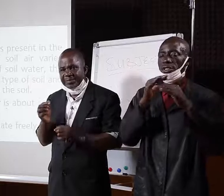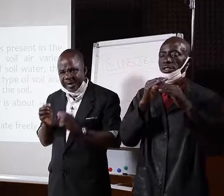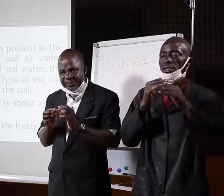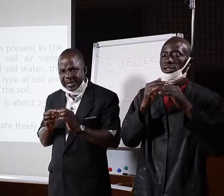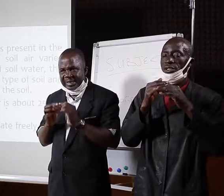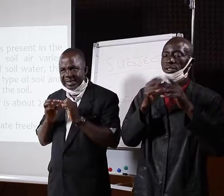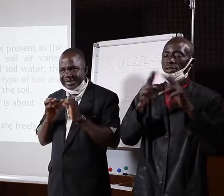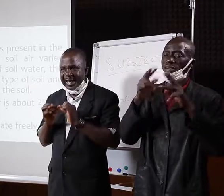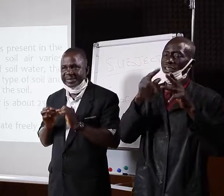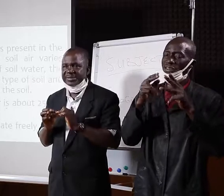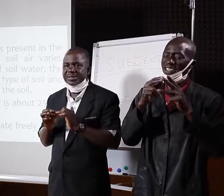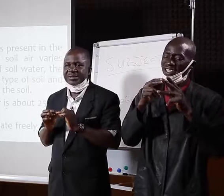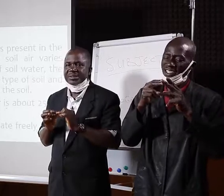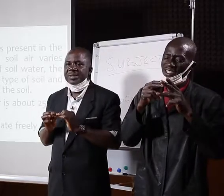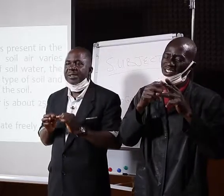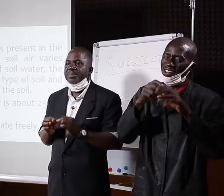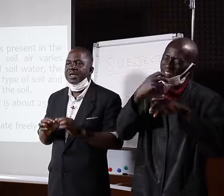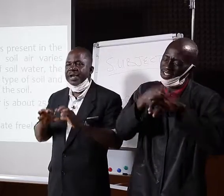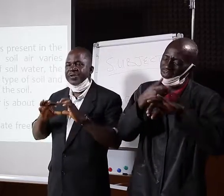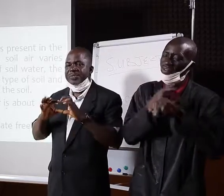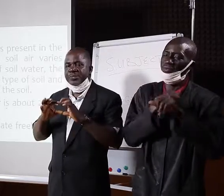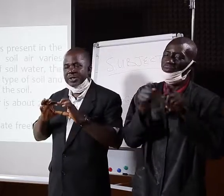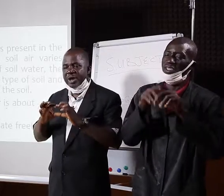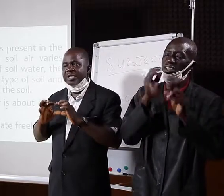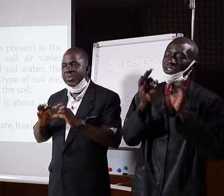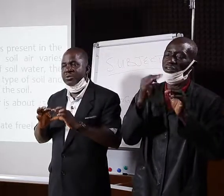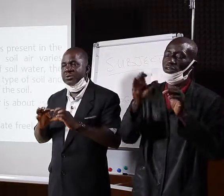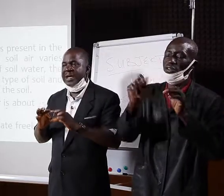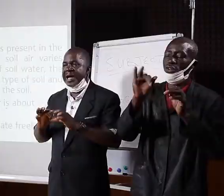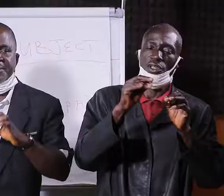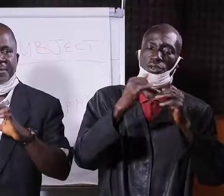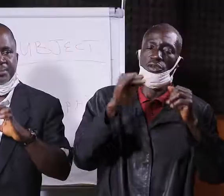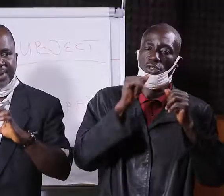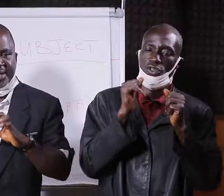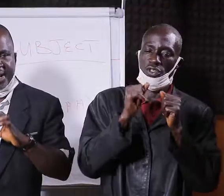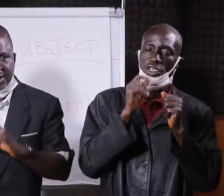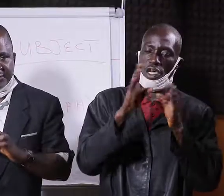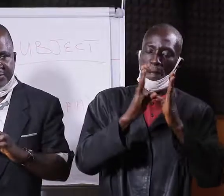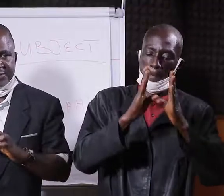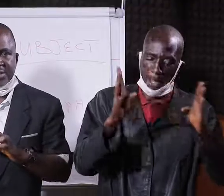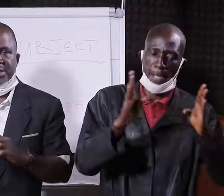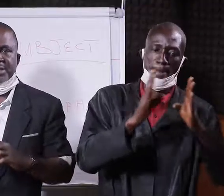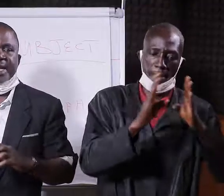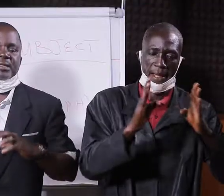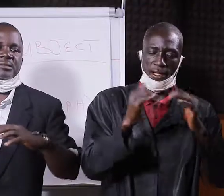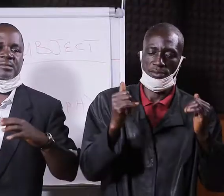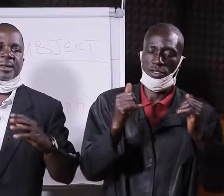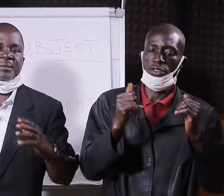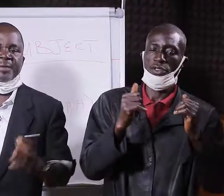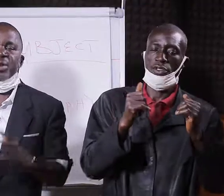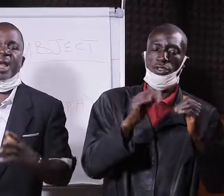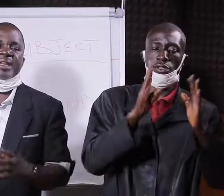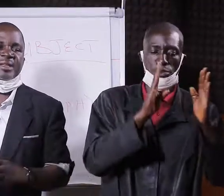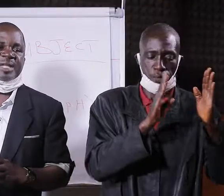availability will be very, very scanty. But if the soil pores are big enough, then